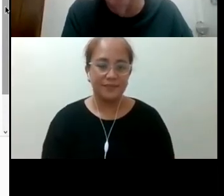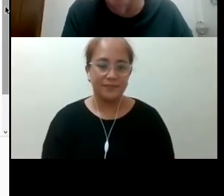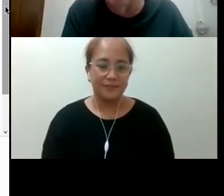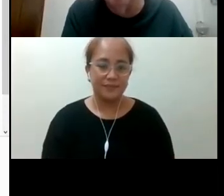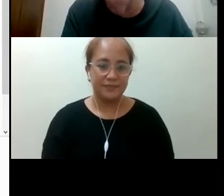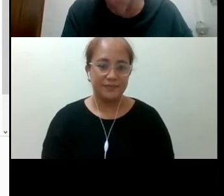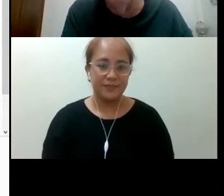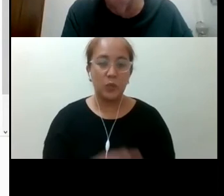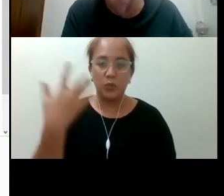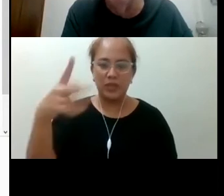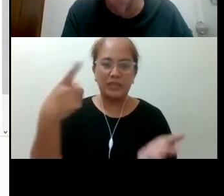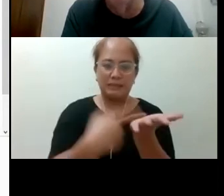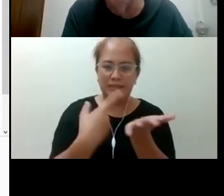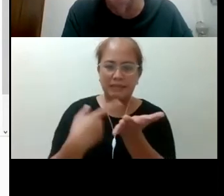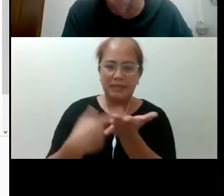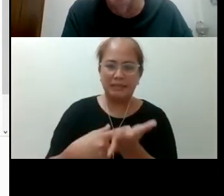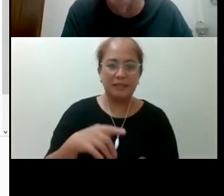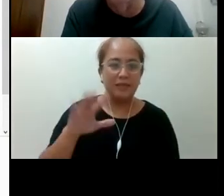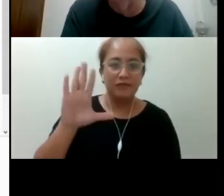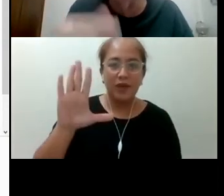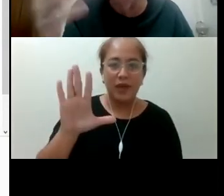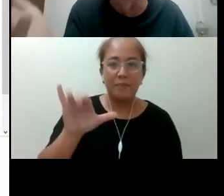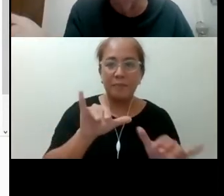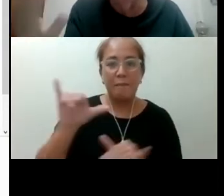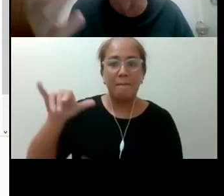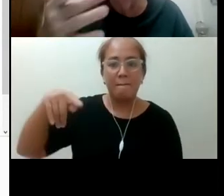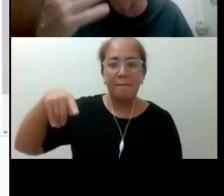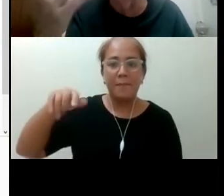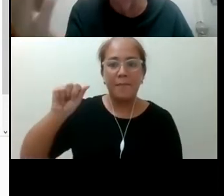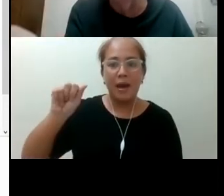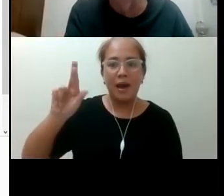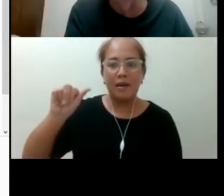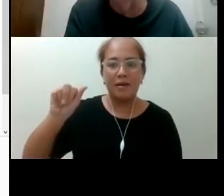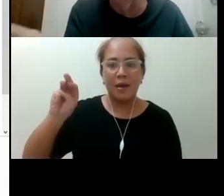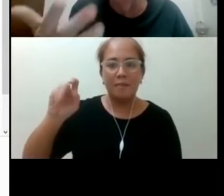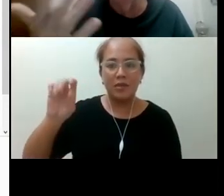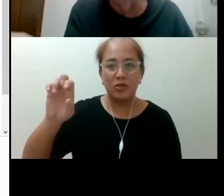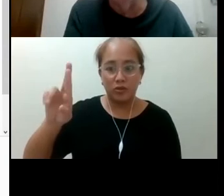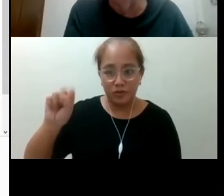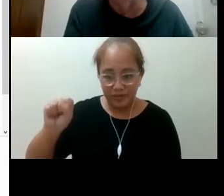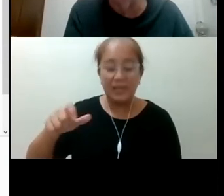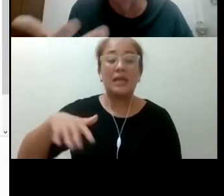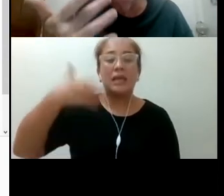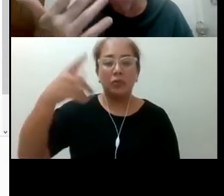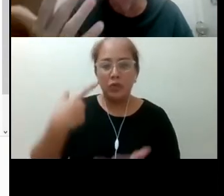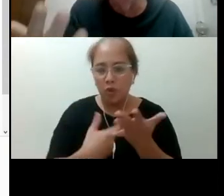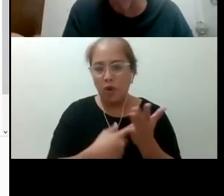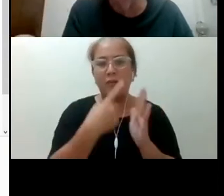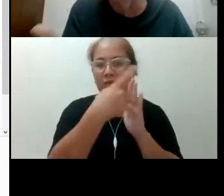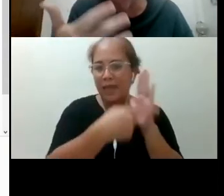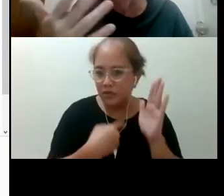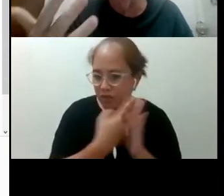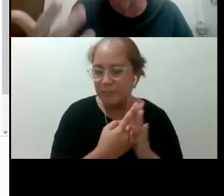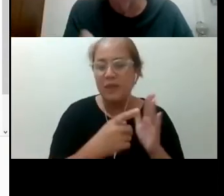so we talk about the 5 parameters, and then we start with hand shapes, and we go to orientation, and we go